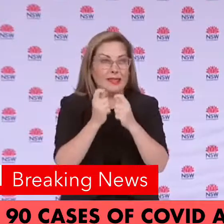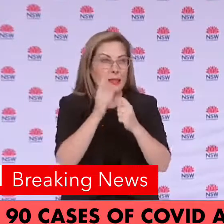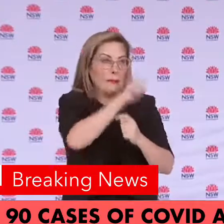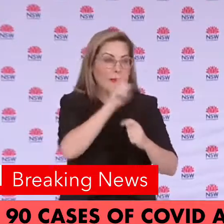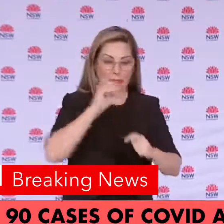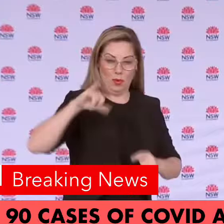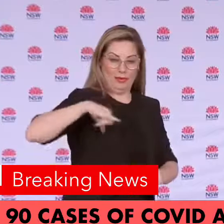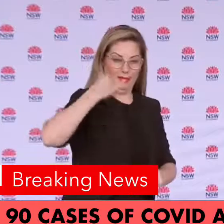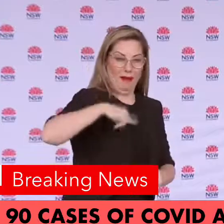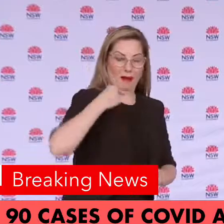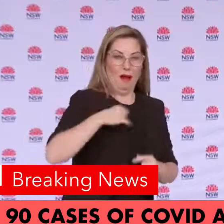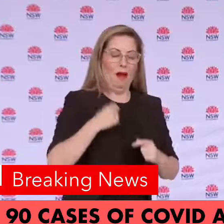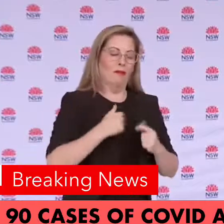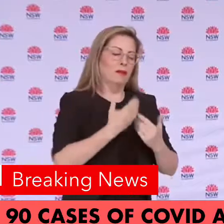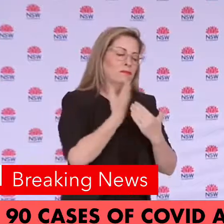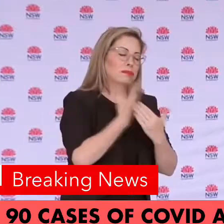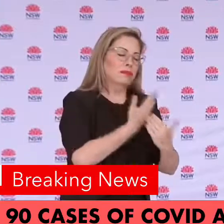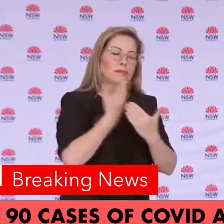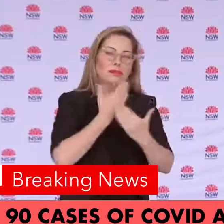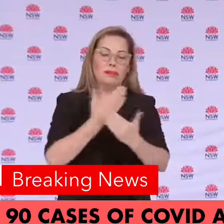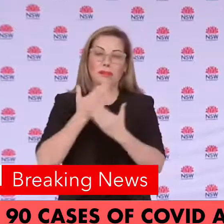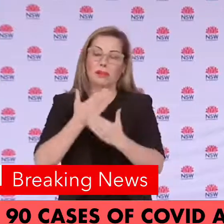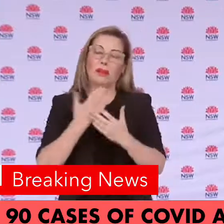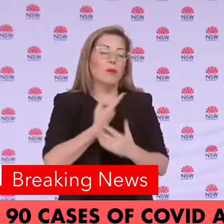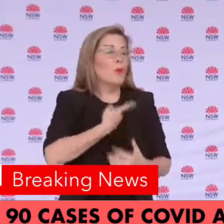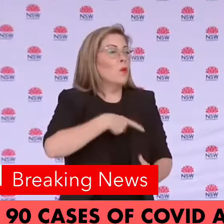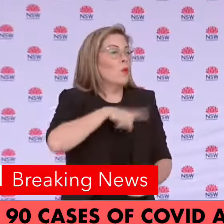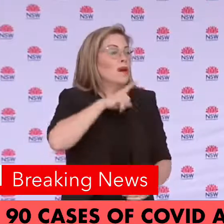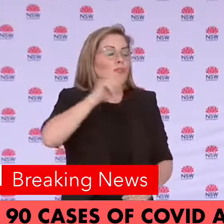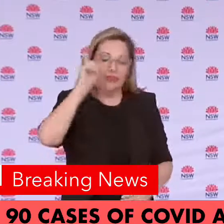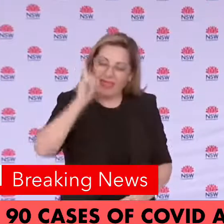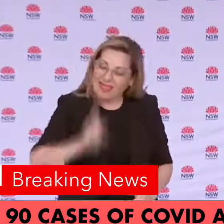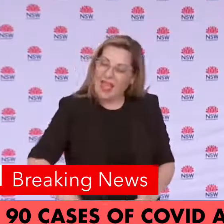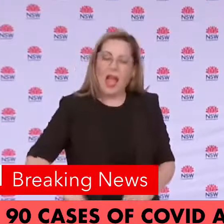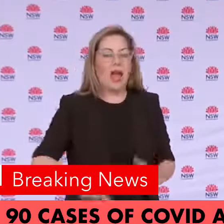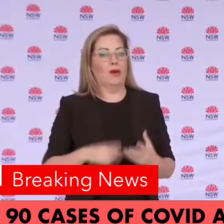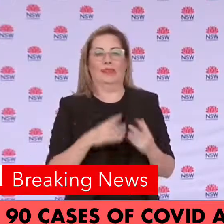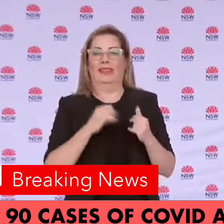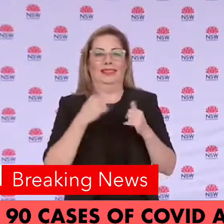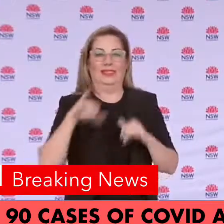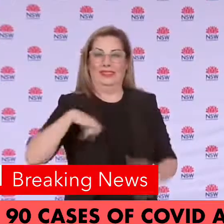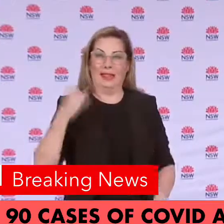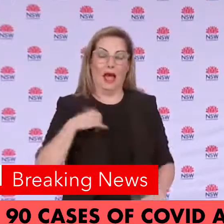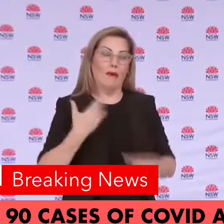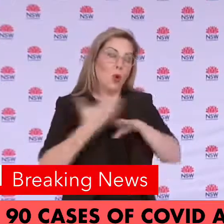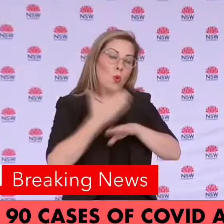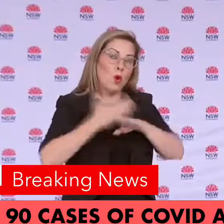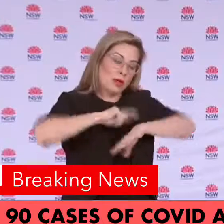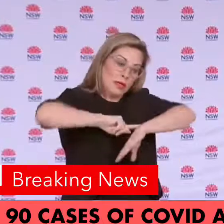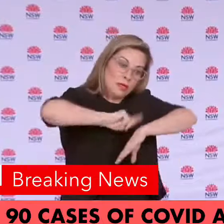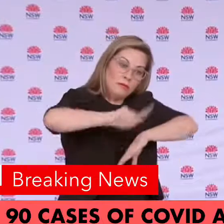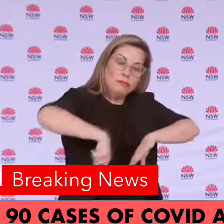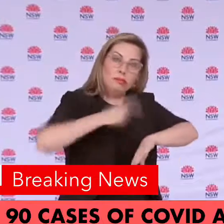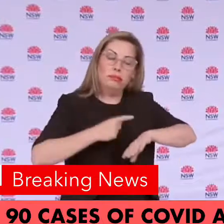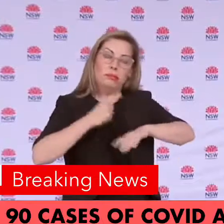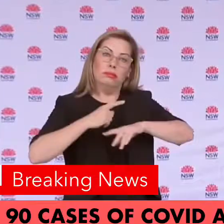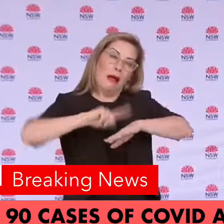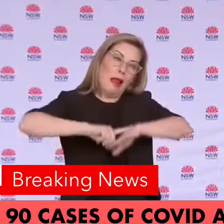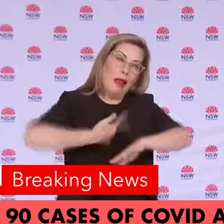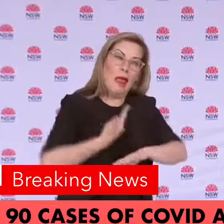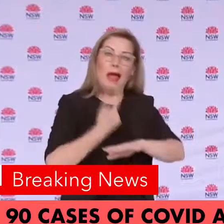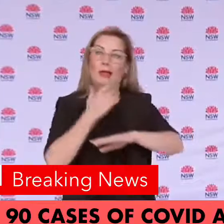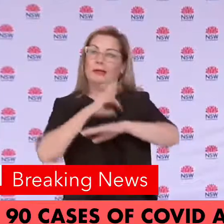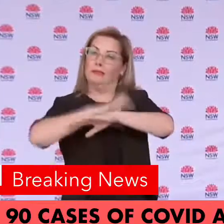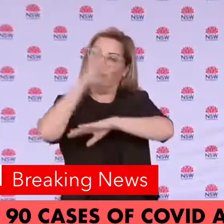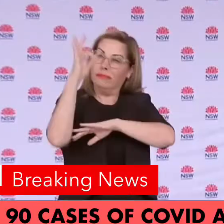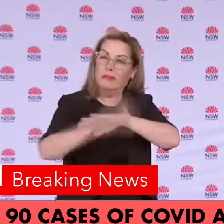night. There are hundreds and thousands of staff across the state working 24/7, sometimes in very difficult circumstances, and with the inclement weather, with the